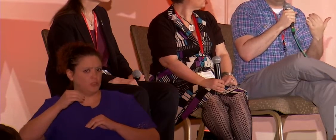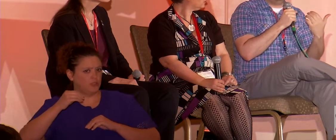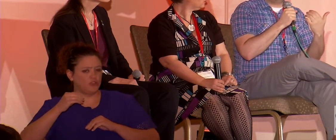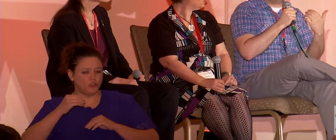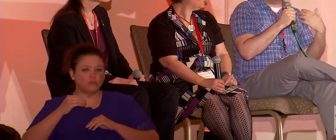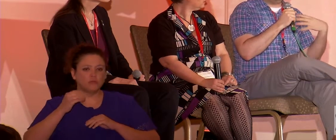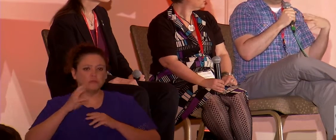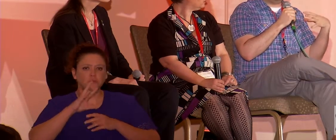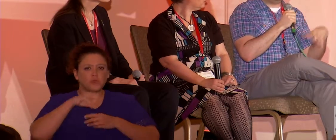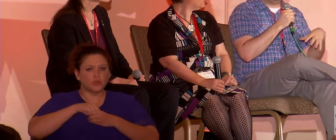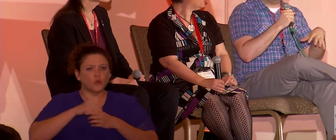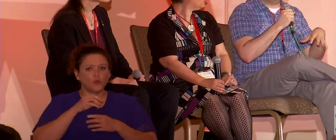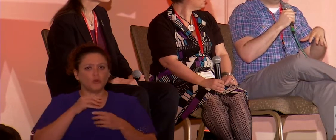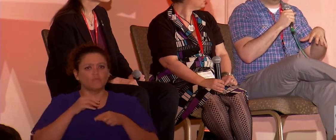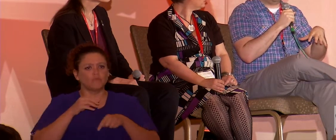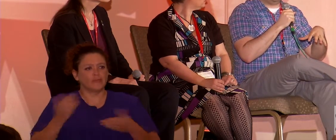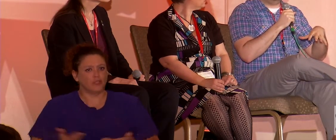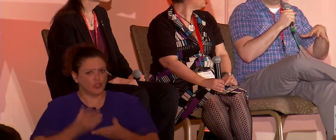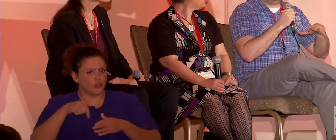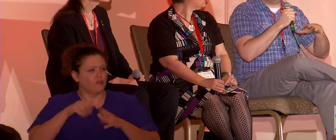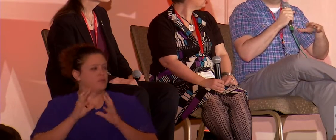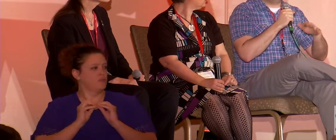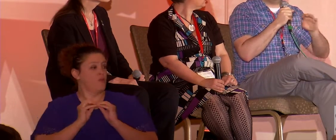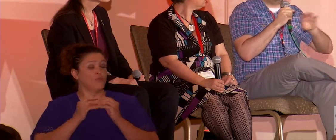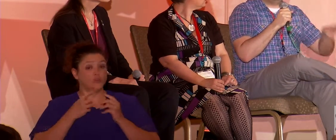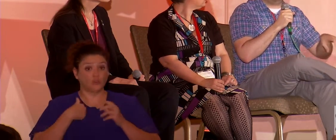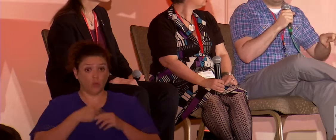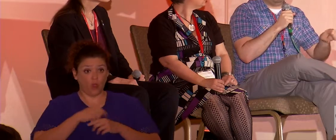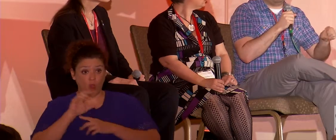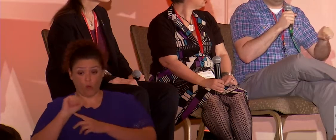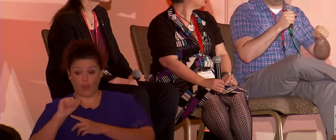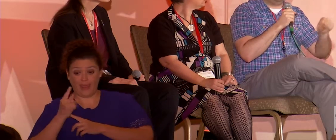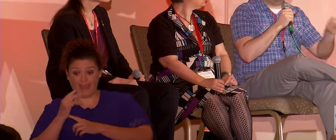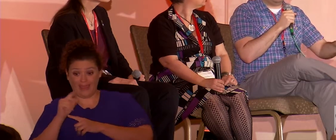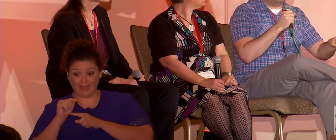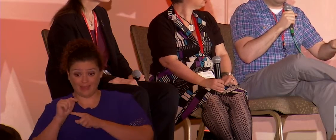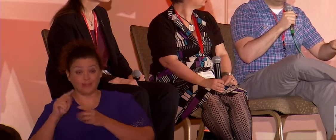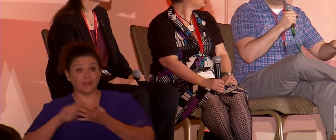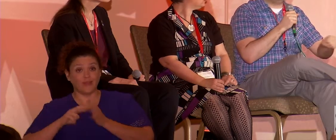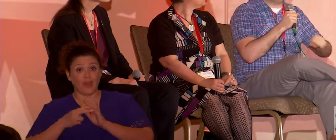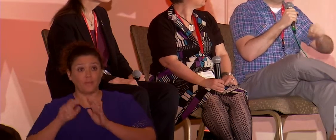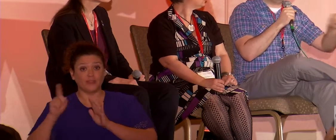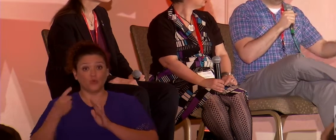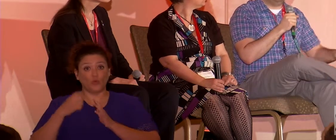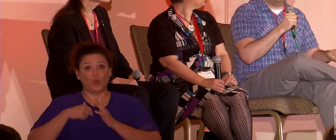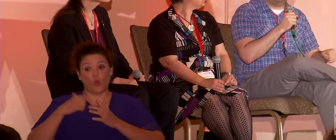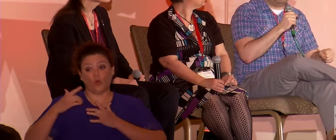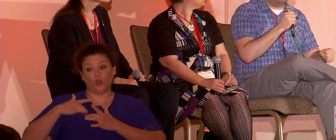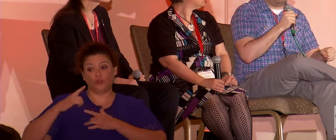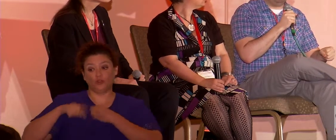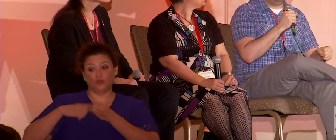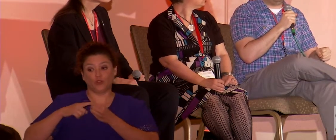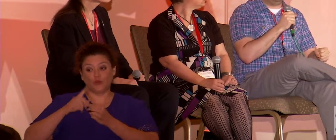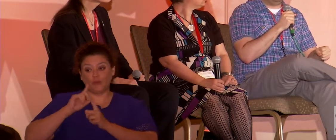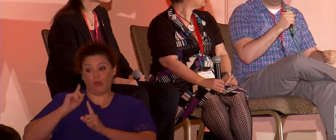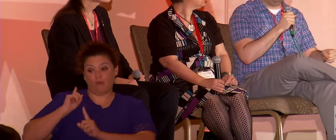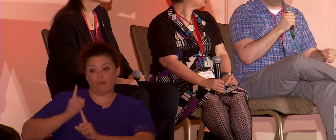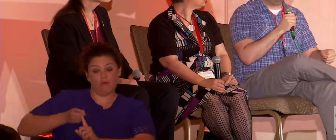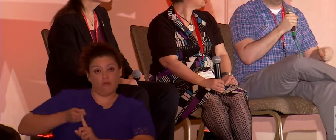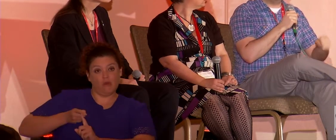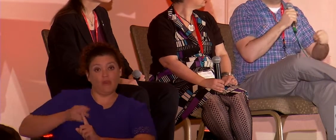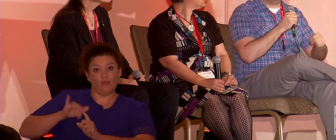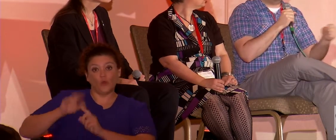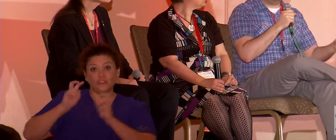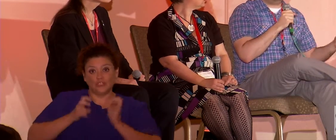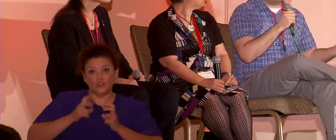about, are we atheists, and that means we only care about the sort of atheist-specific get religion out of the public space